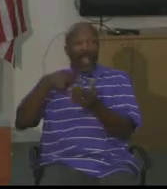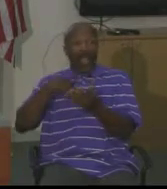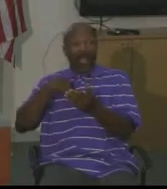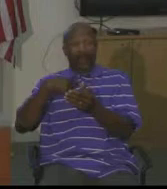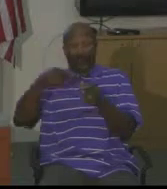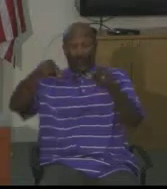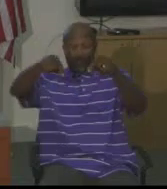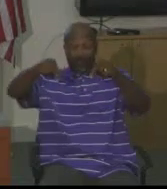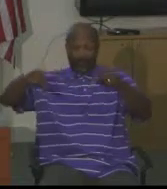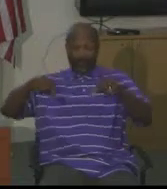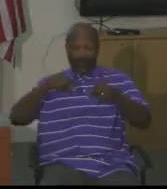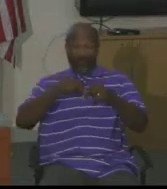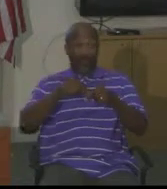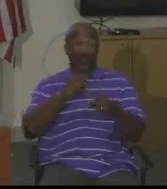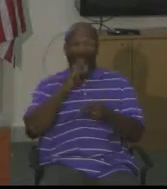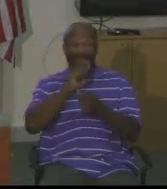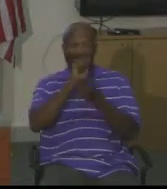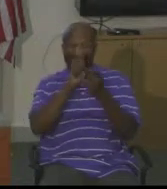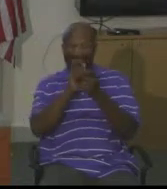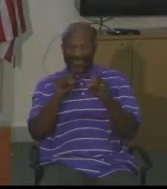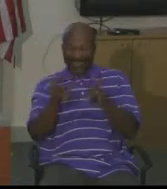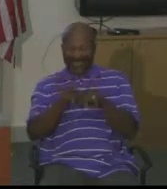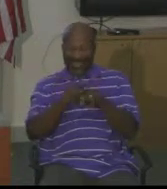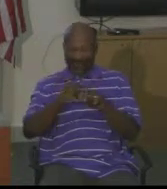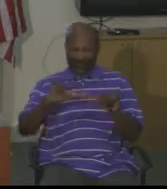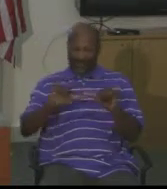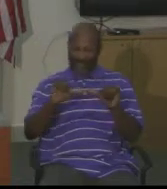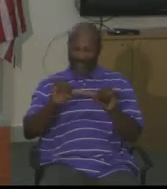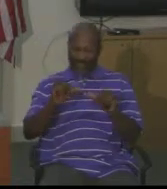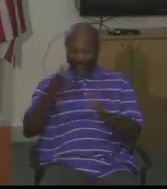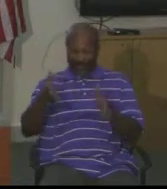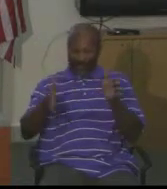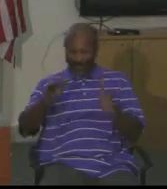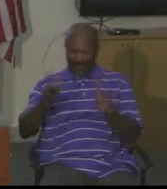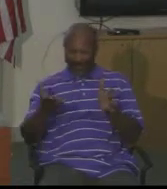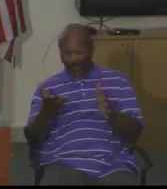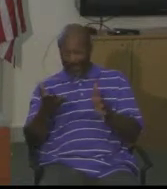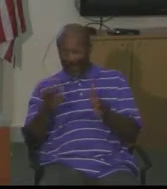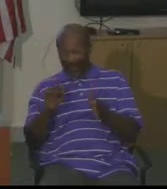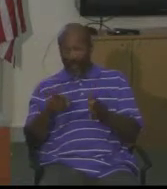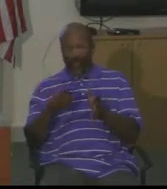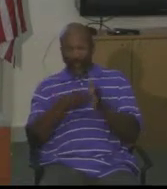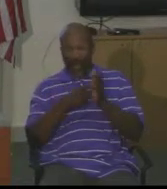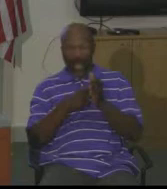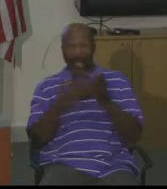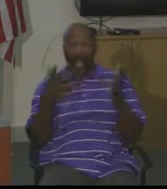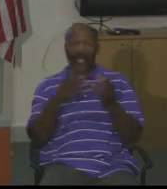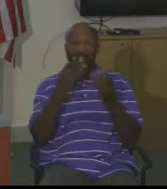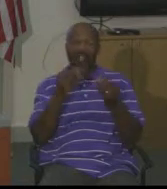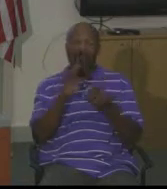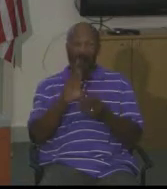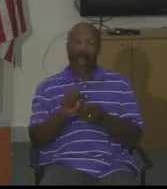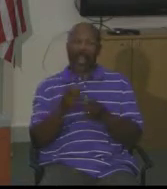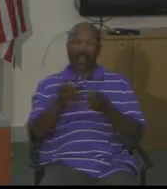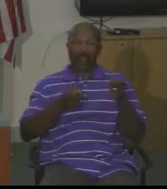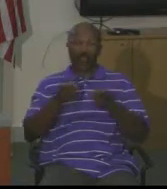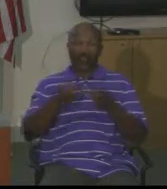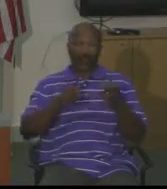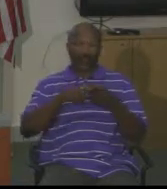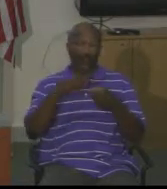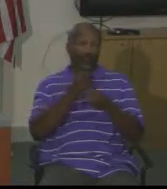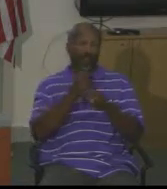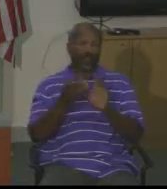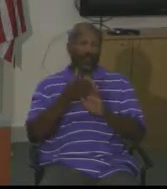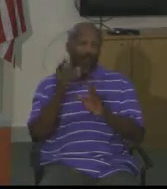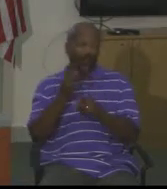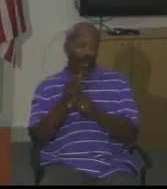boards were not exactly the same, and so it required a lot of software control to make them